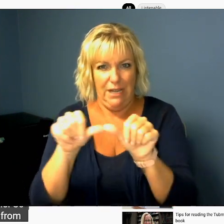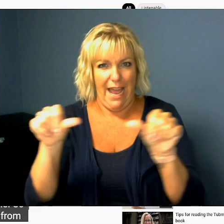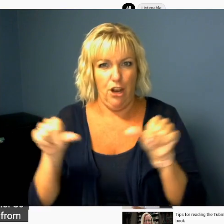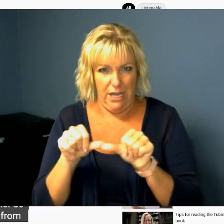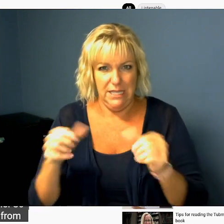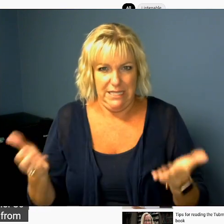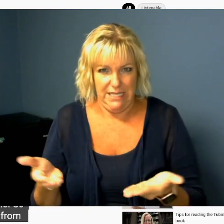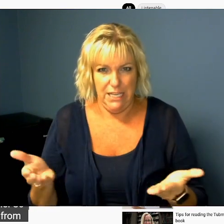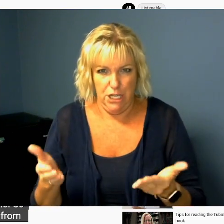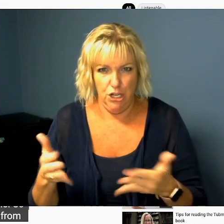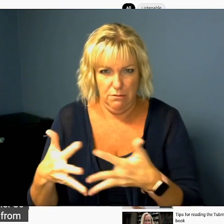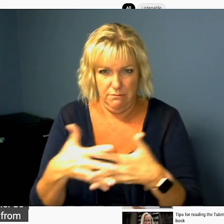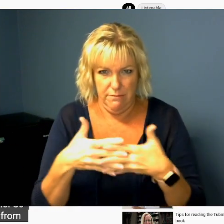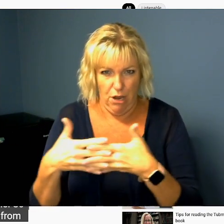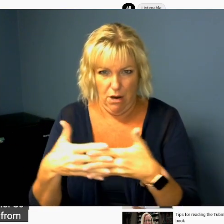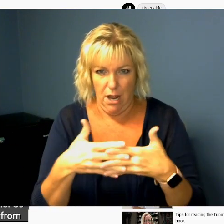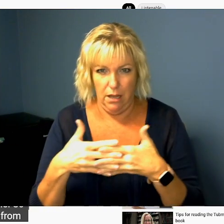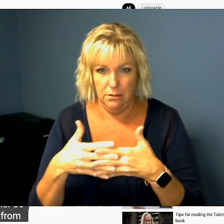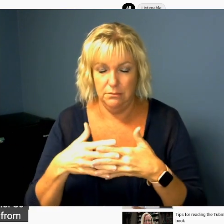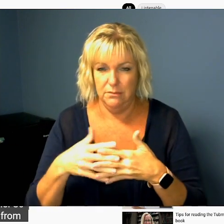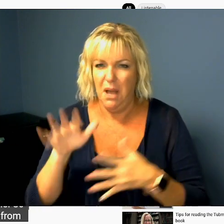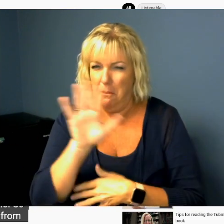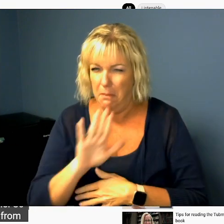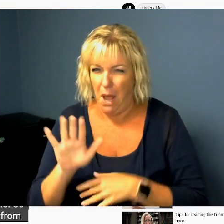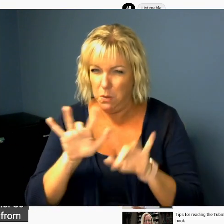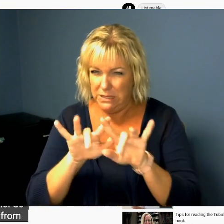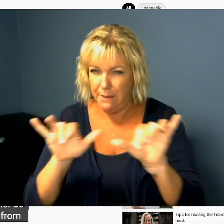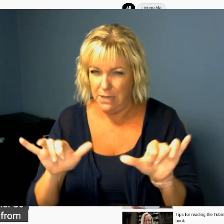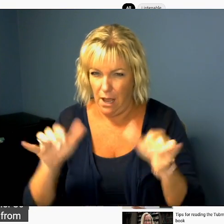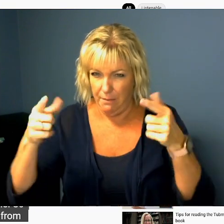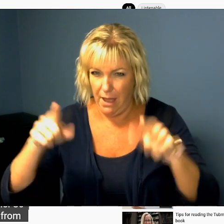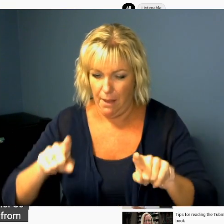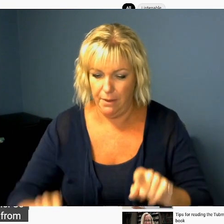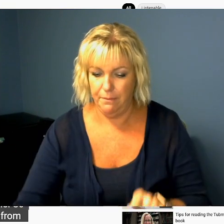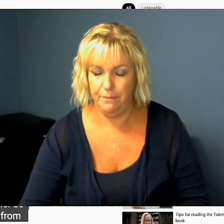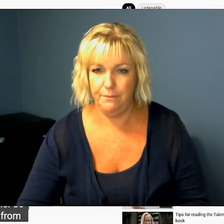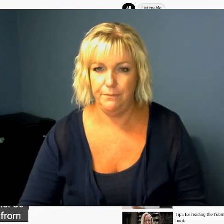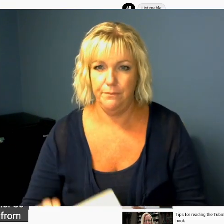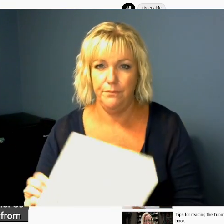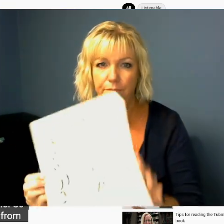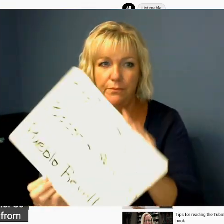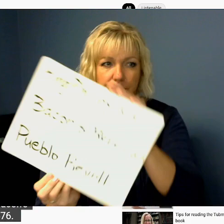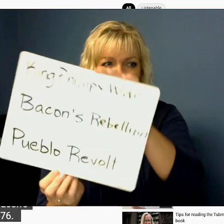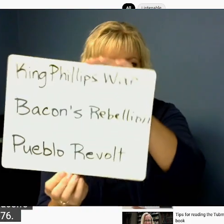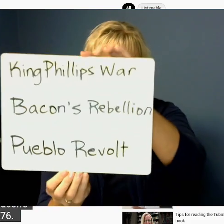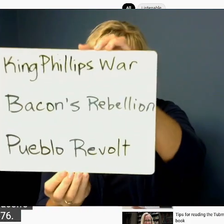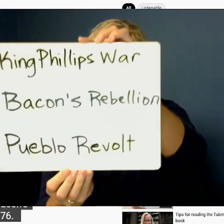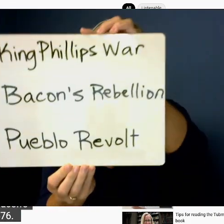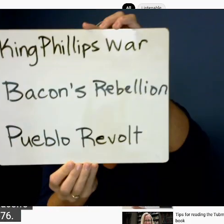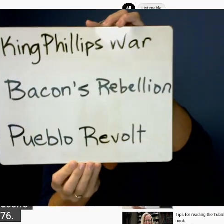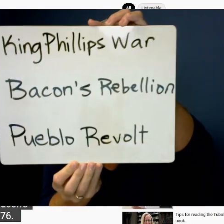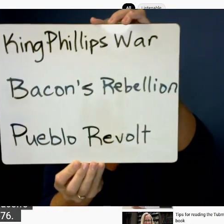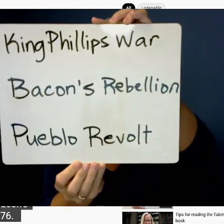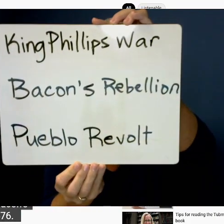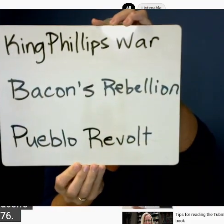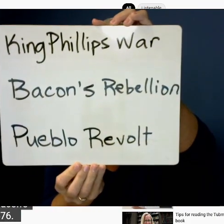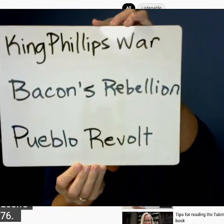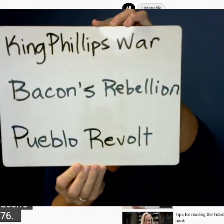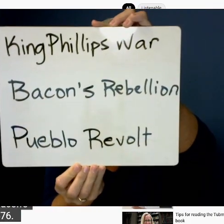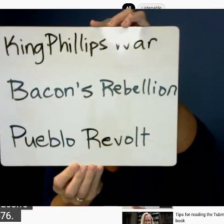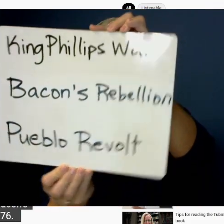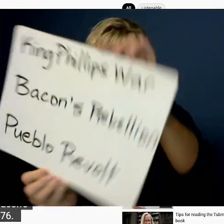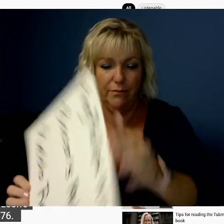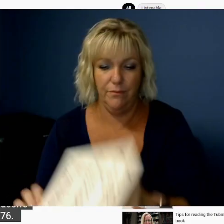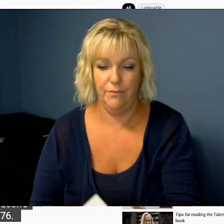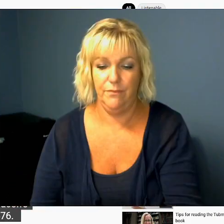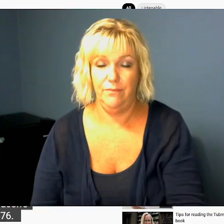States, all kind of about the same time. So what's called King Philip's War happens from 1675 to 1676